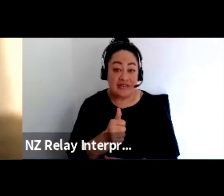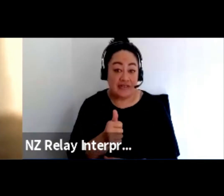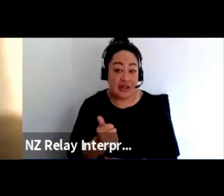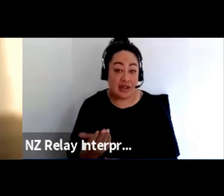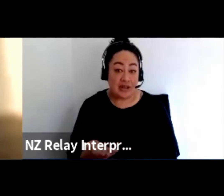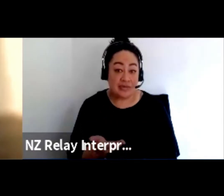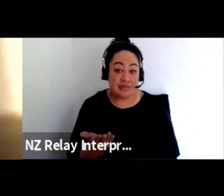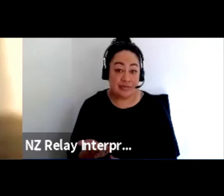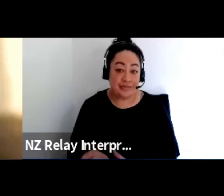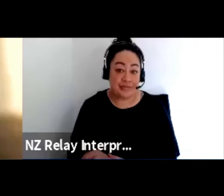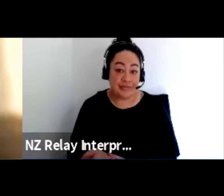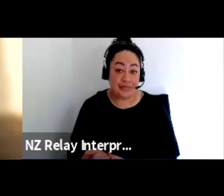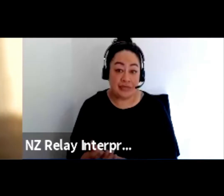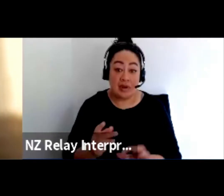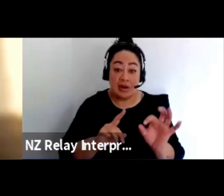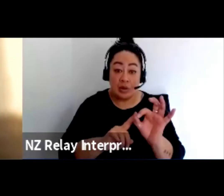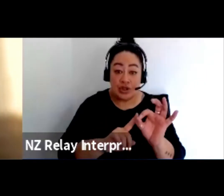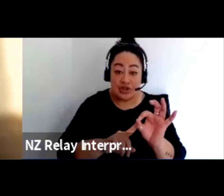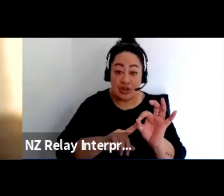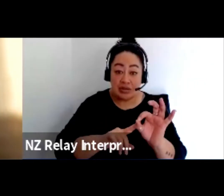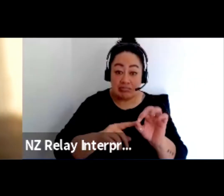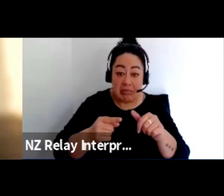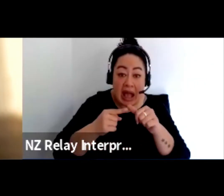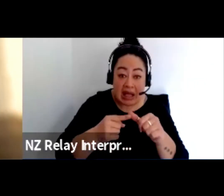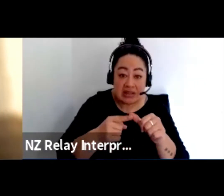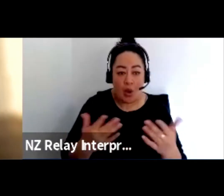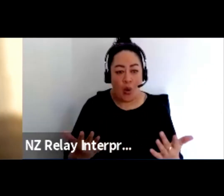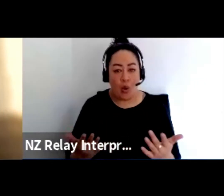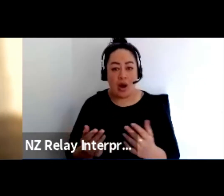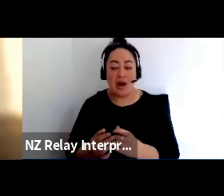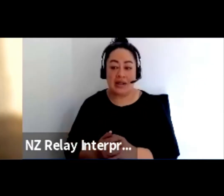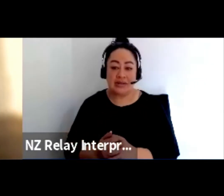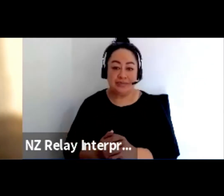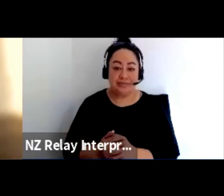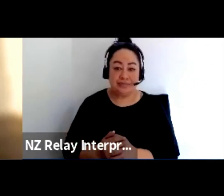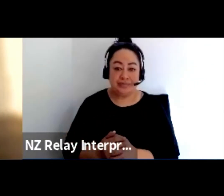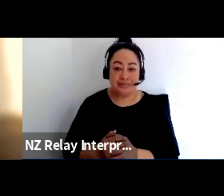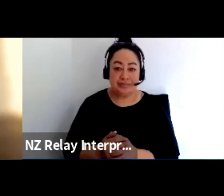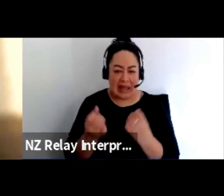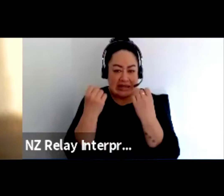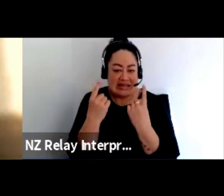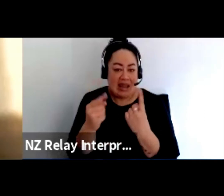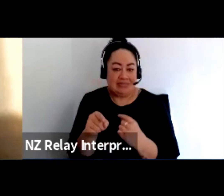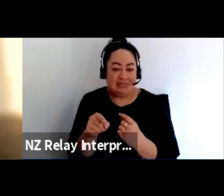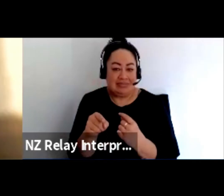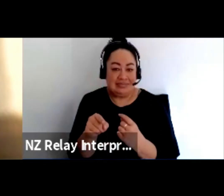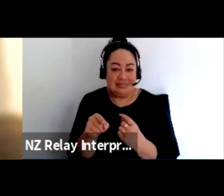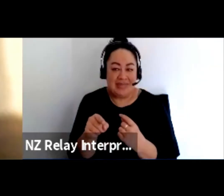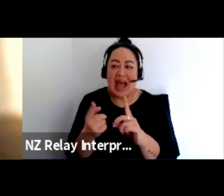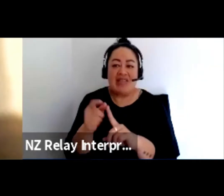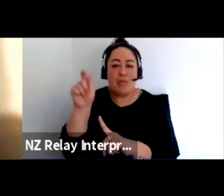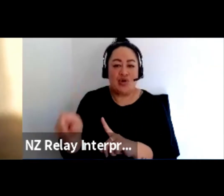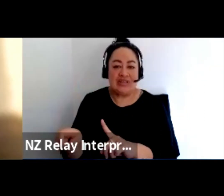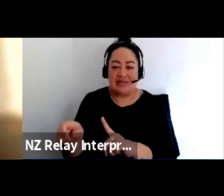If your question is answered, or if you recognize that your question is answered, then don't answer it again. Don't ask it